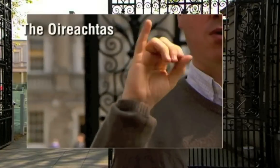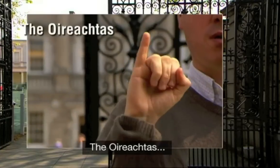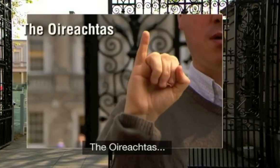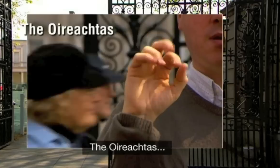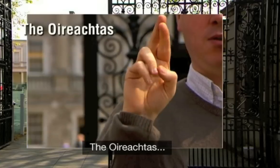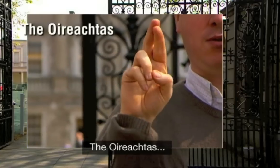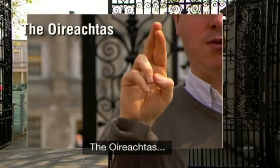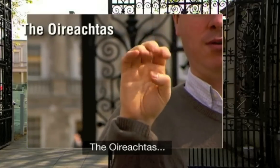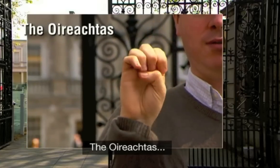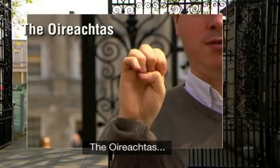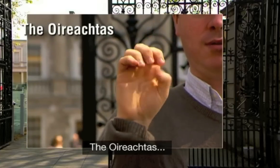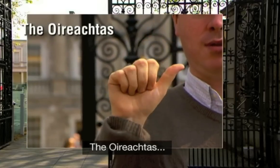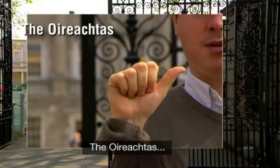The Oireachtas.